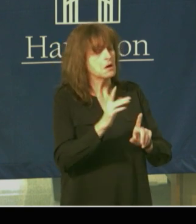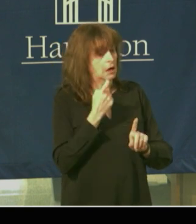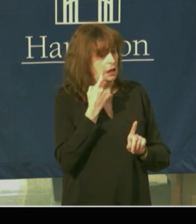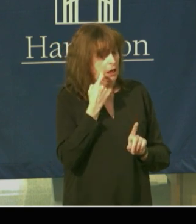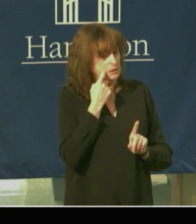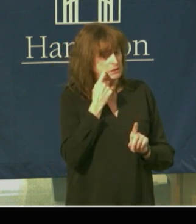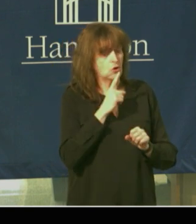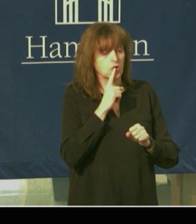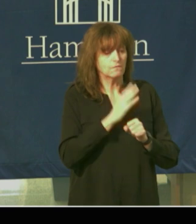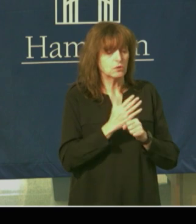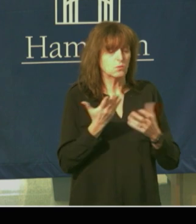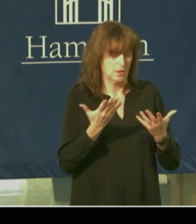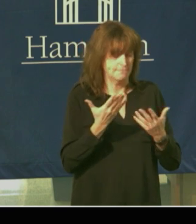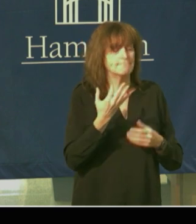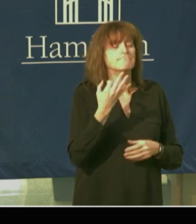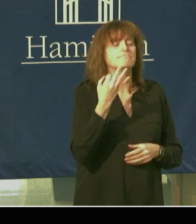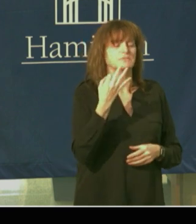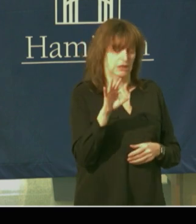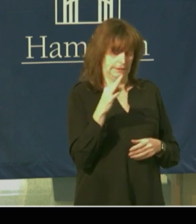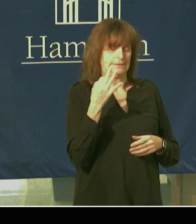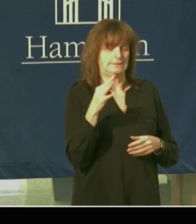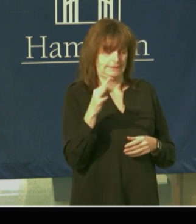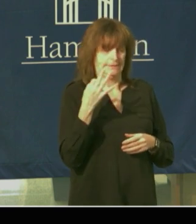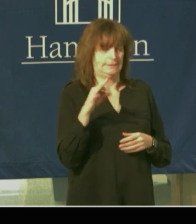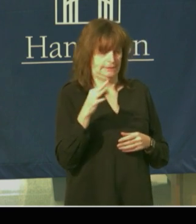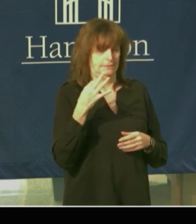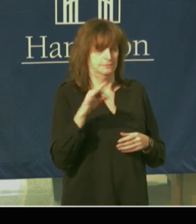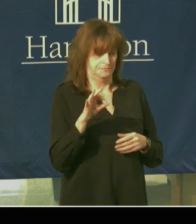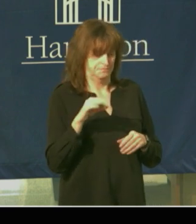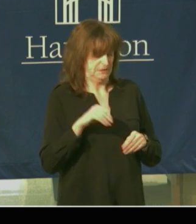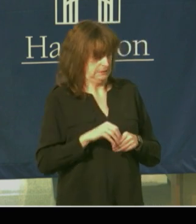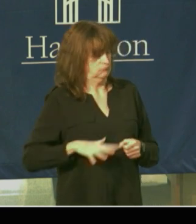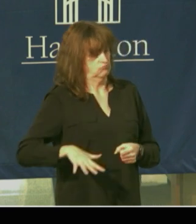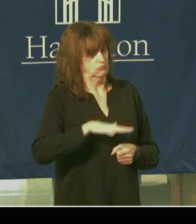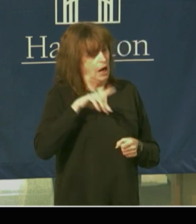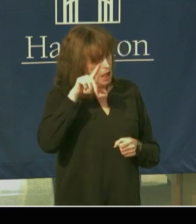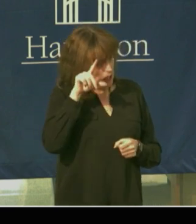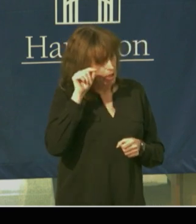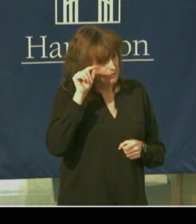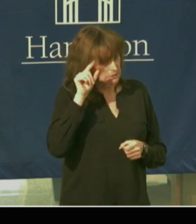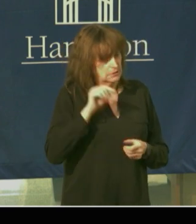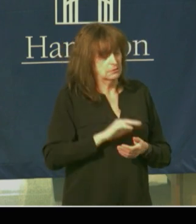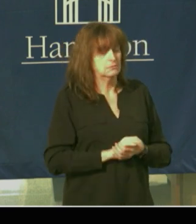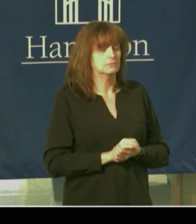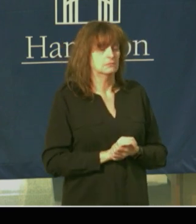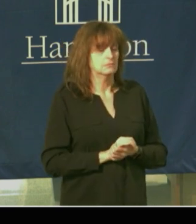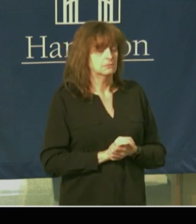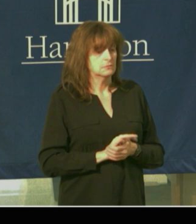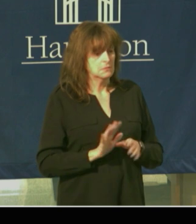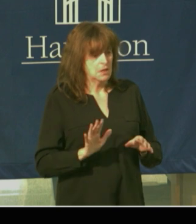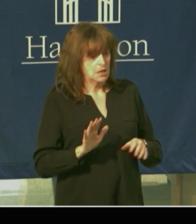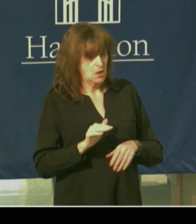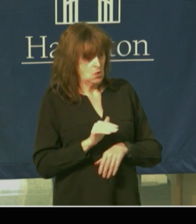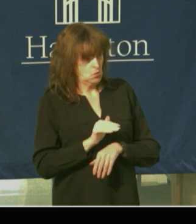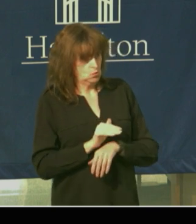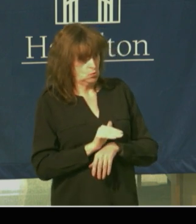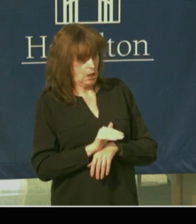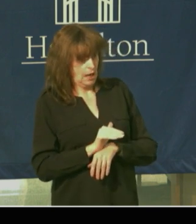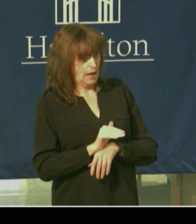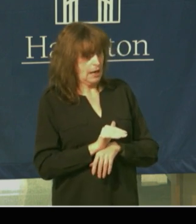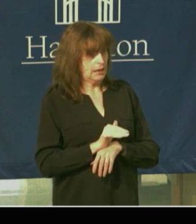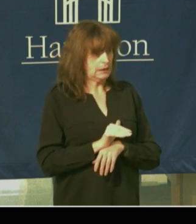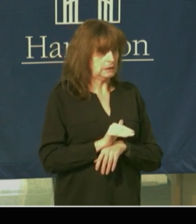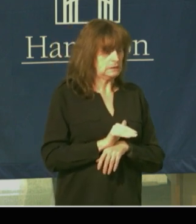in Hamilton. And the current situation as of tonight is we are expecting, and certainly for the last number of